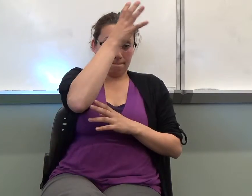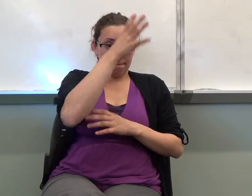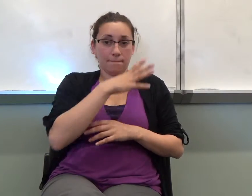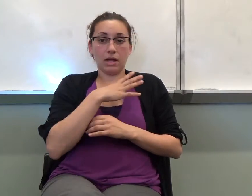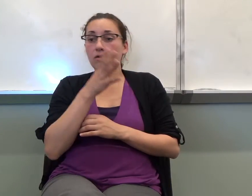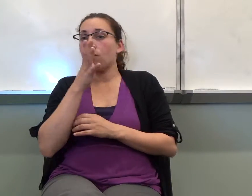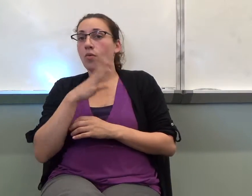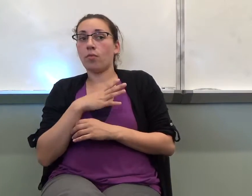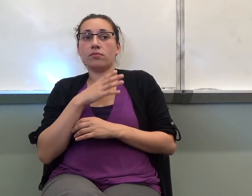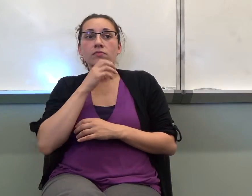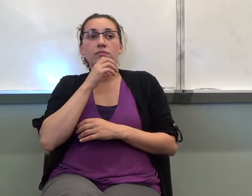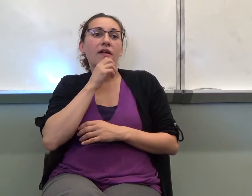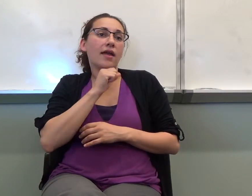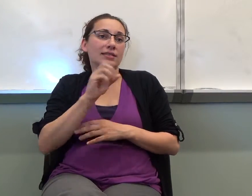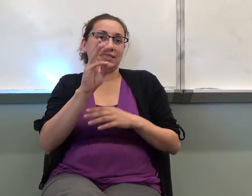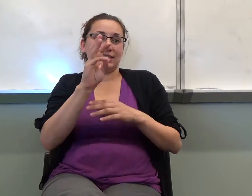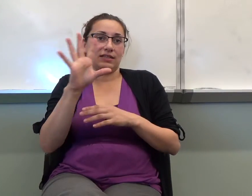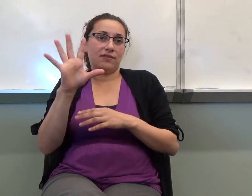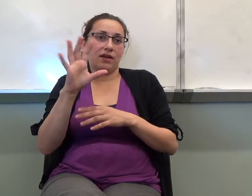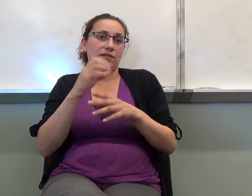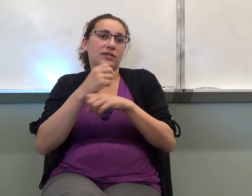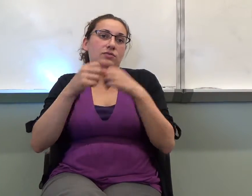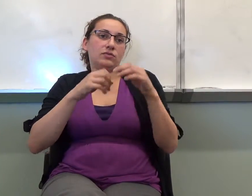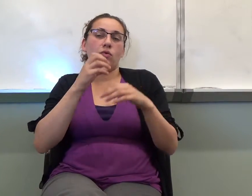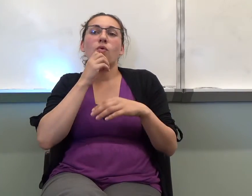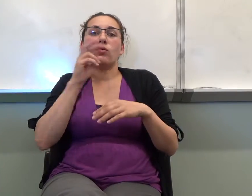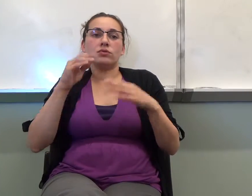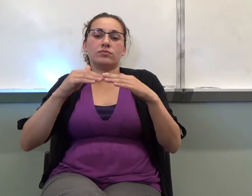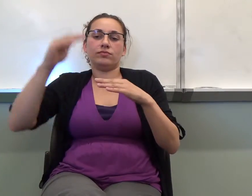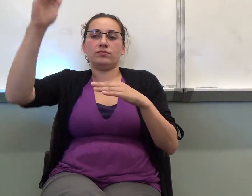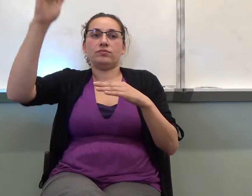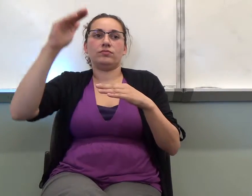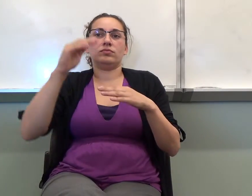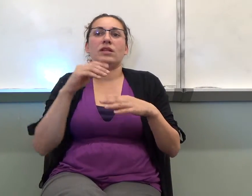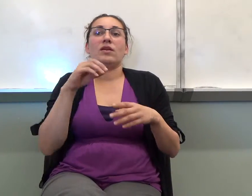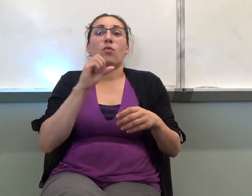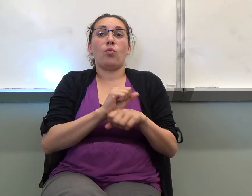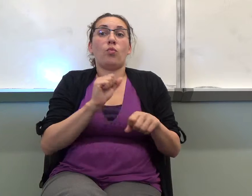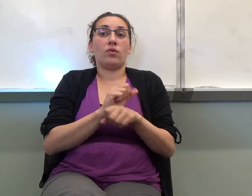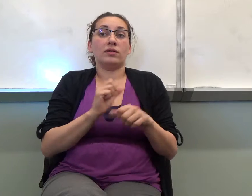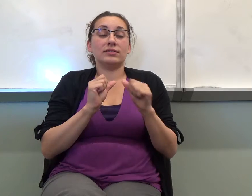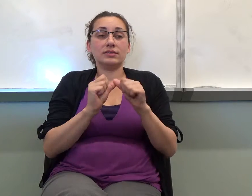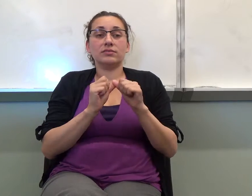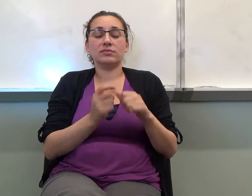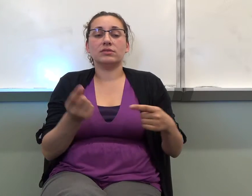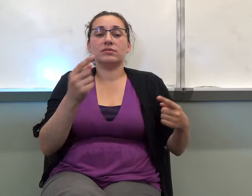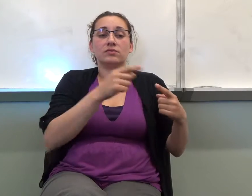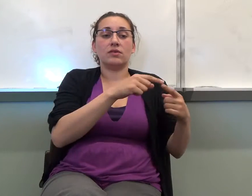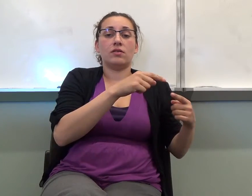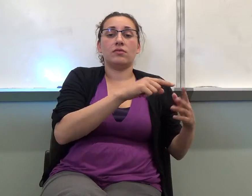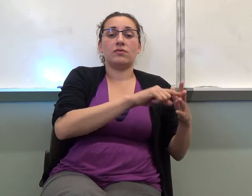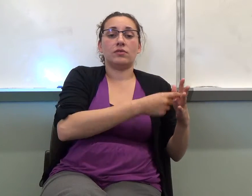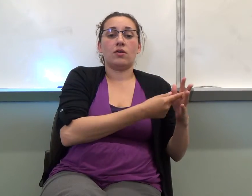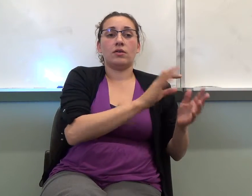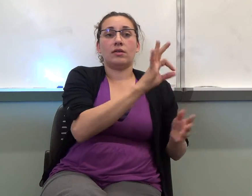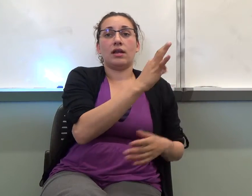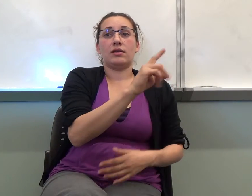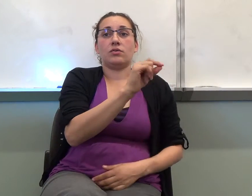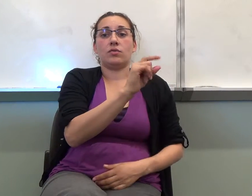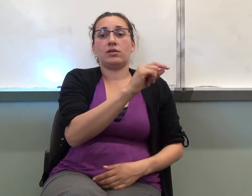in the labor force from 1920 all the way up to 2000. It's interesting because the women's line, the red